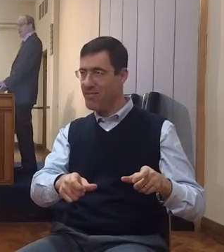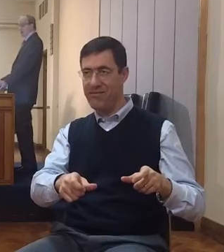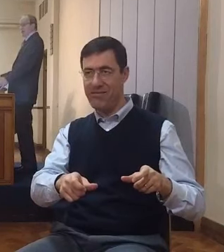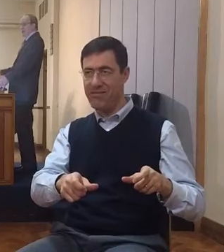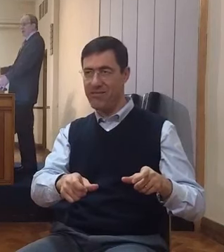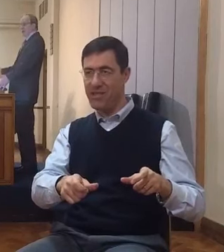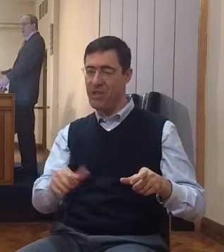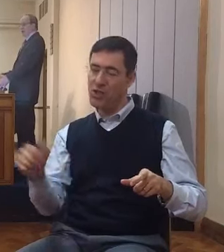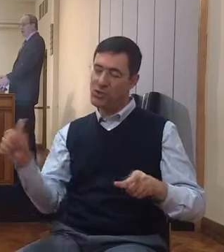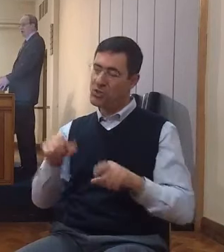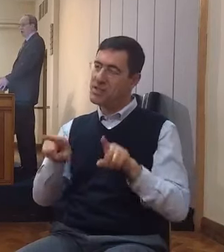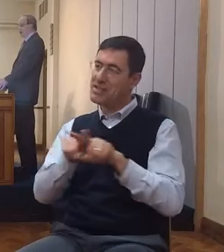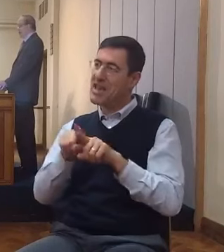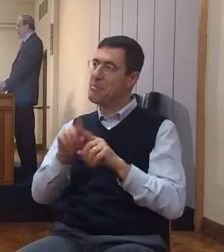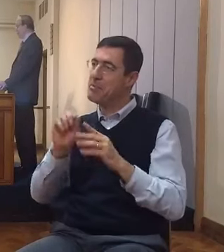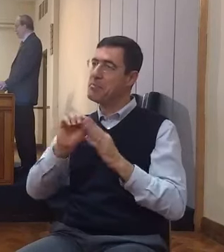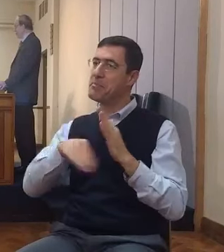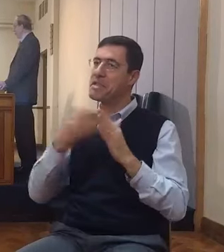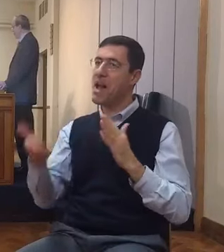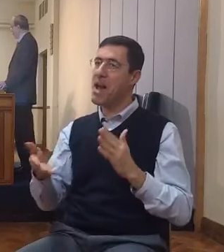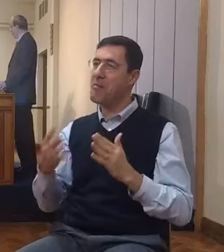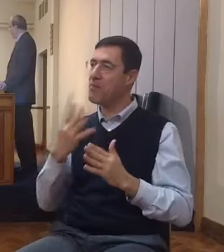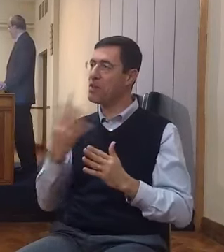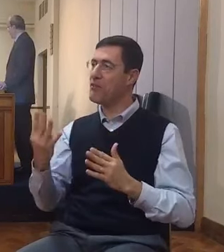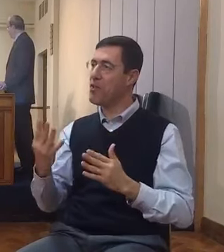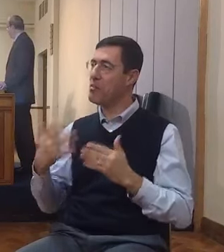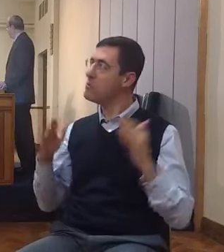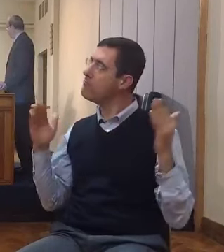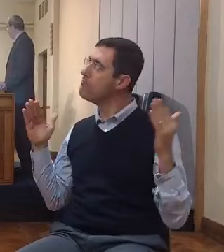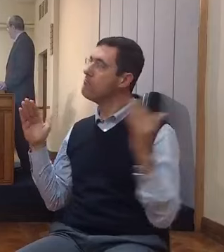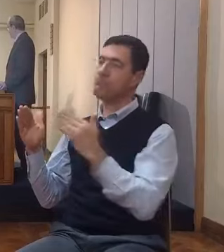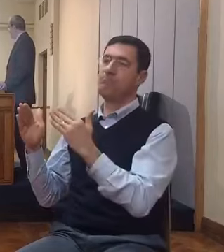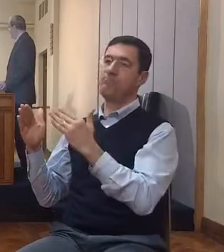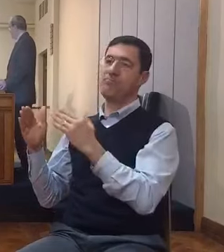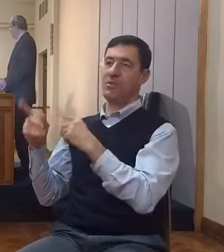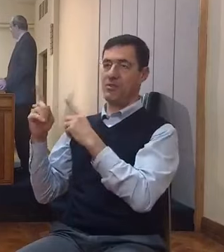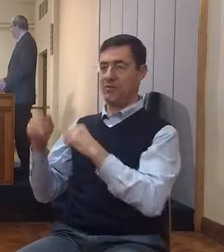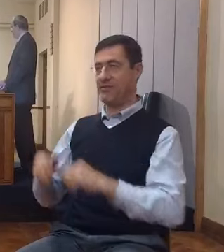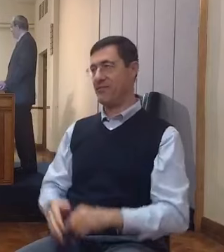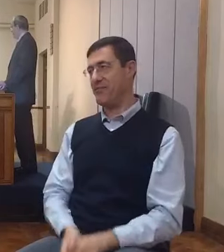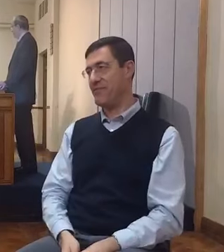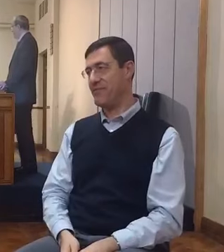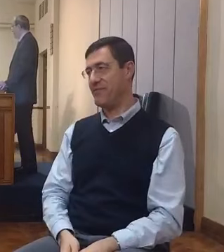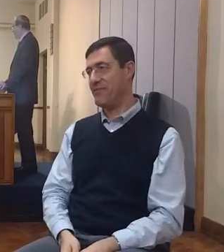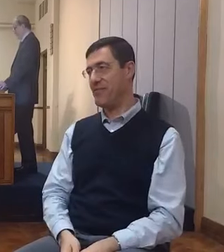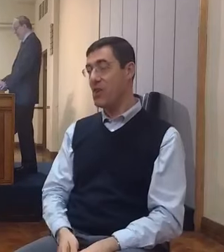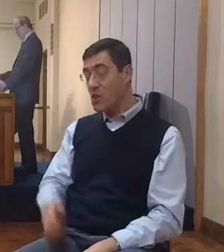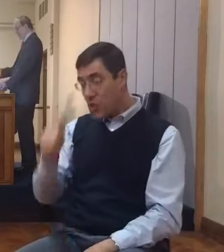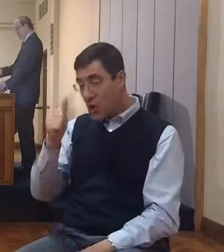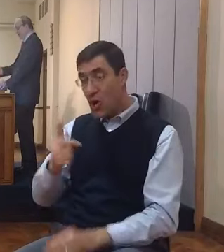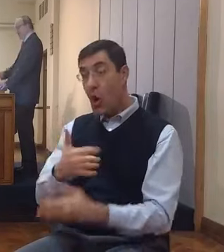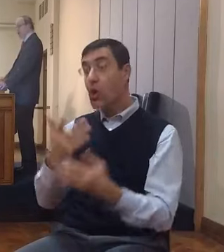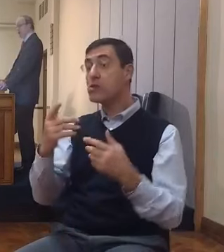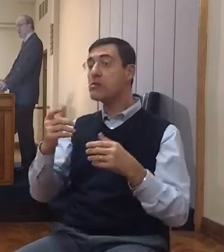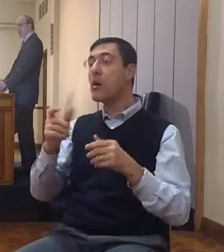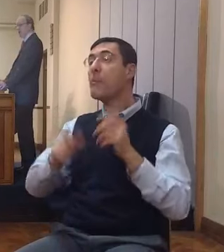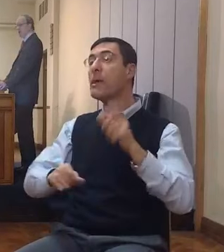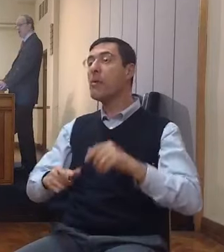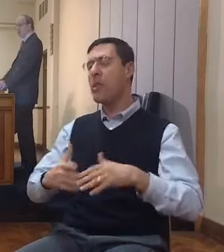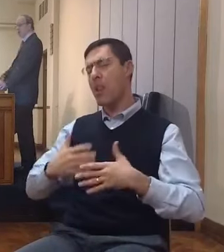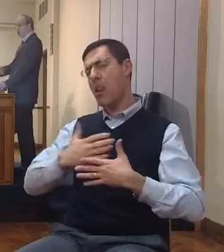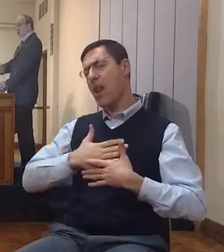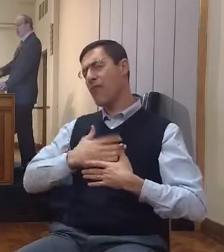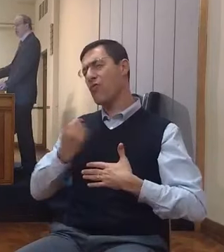manner. Where people make so much of George Whitefield, you almost forget. Psalm